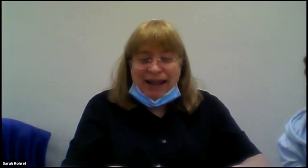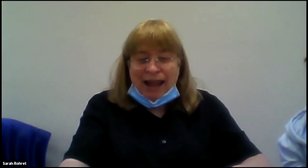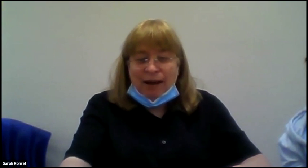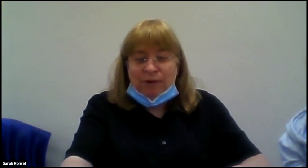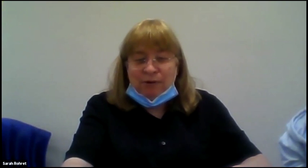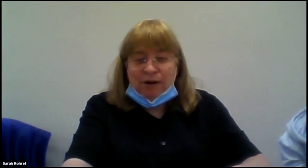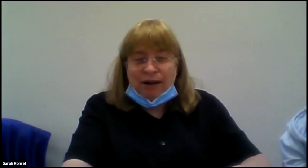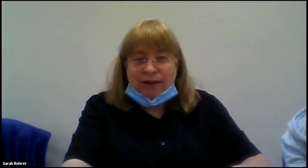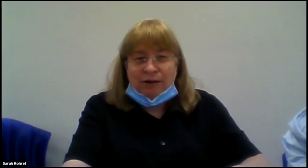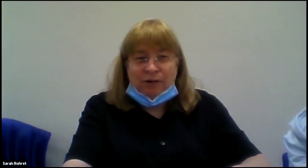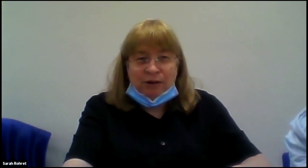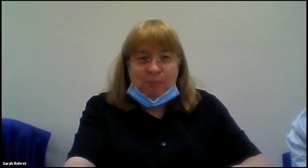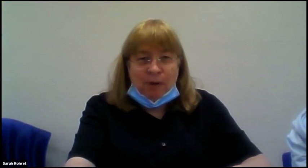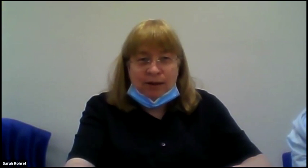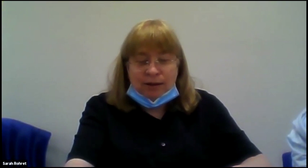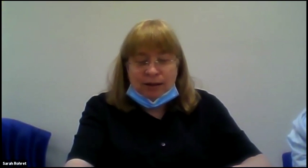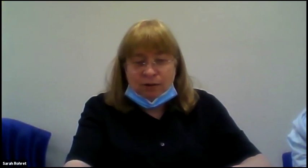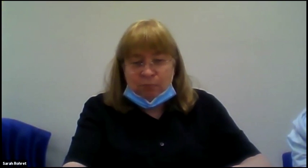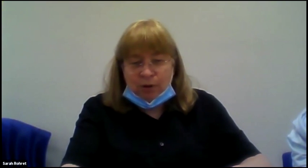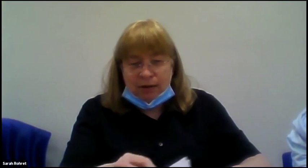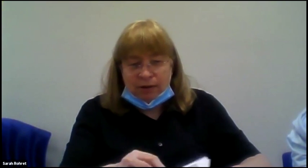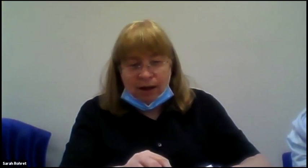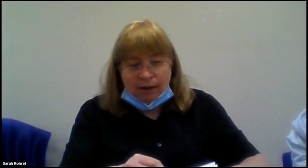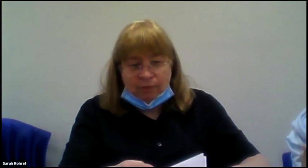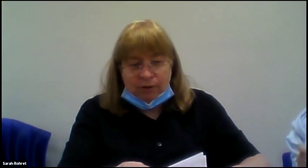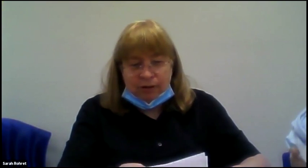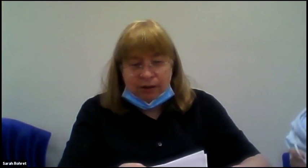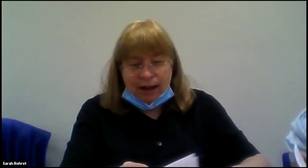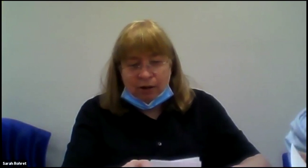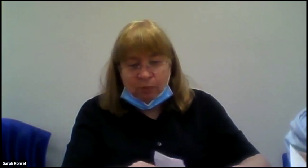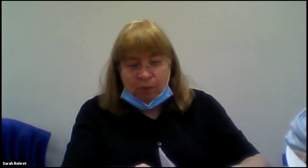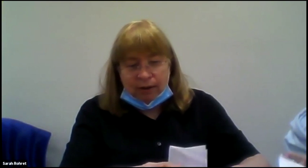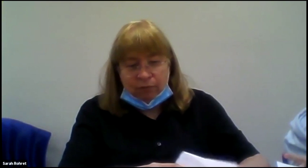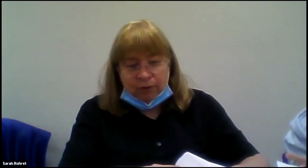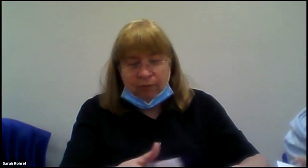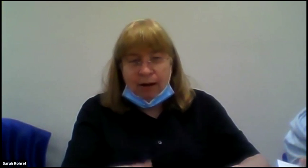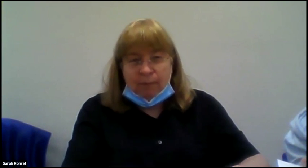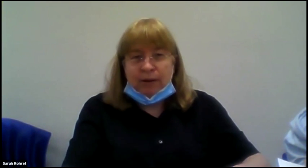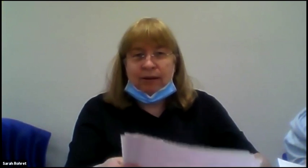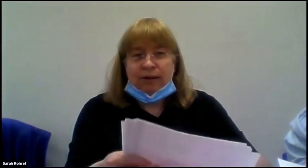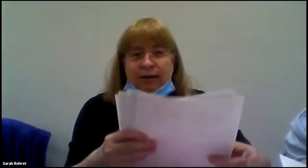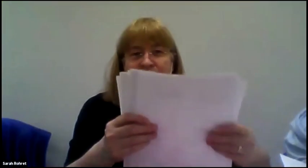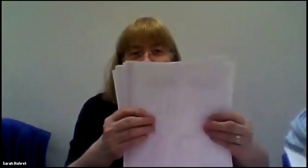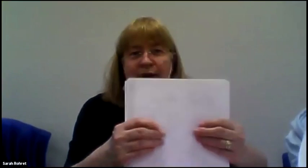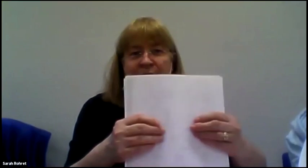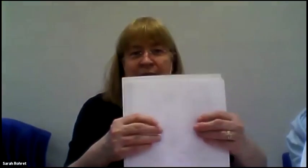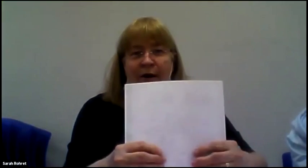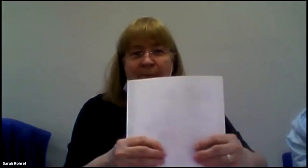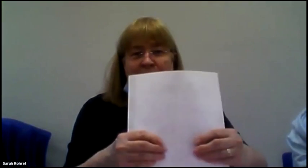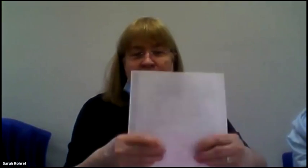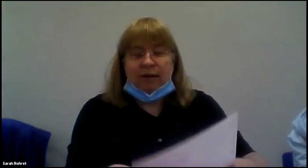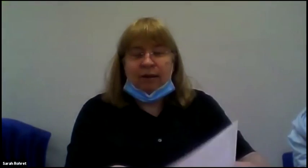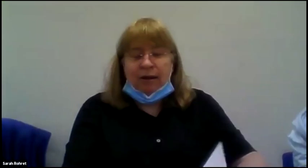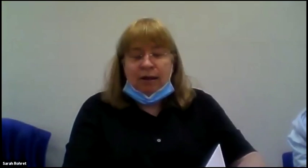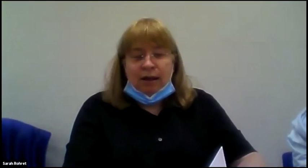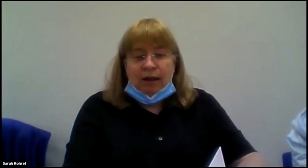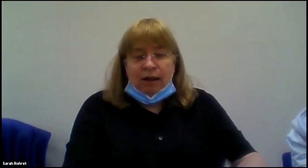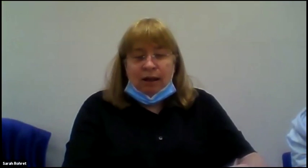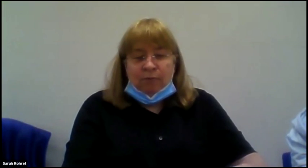And we were out there, you know, my sister and brother and I were standing there waiting for Grandpa to see if he could hit our mouth. And we